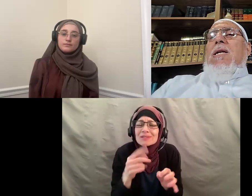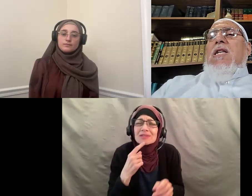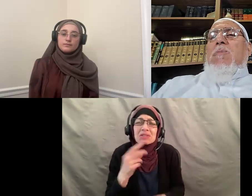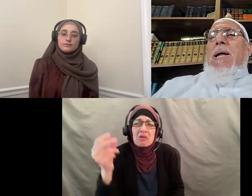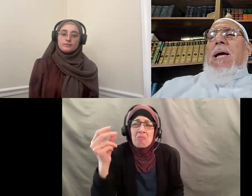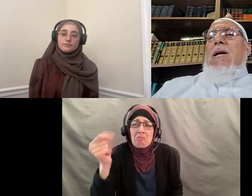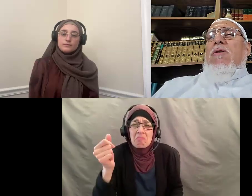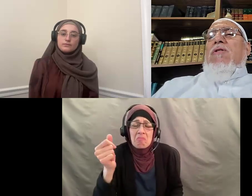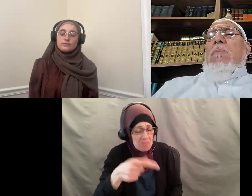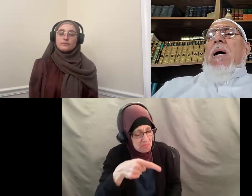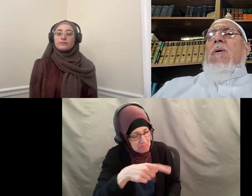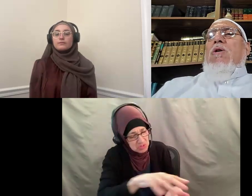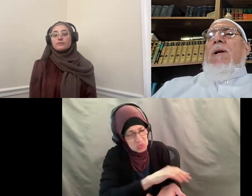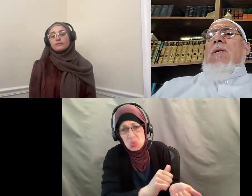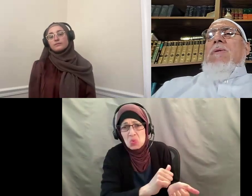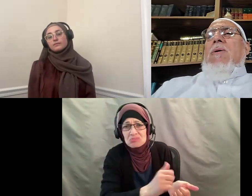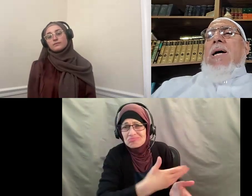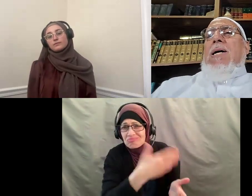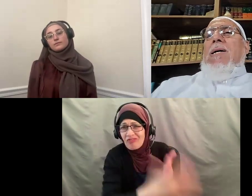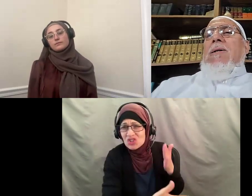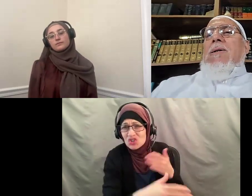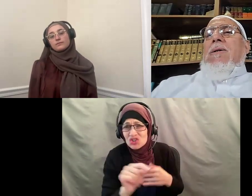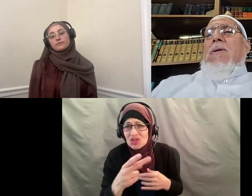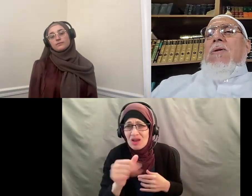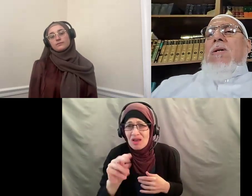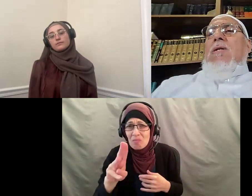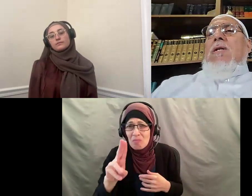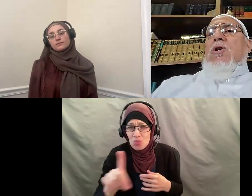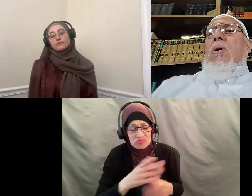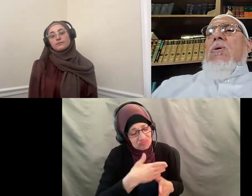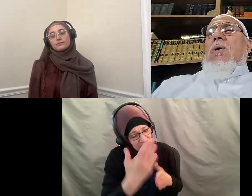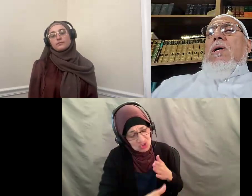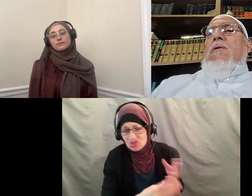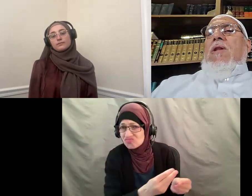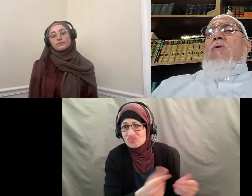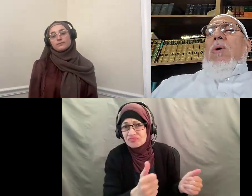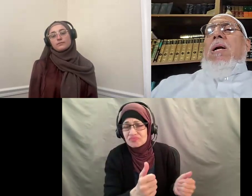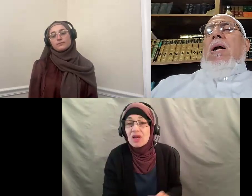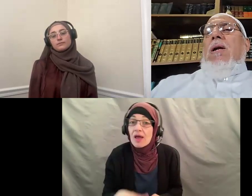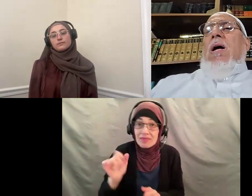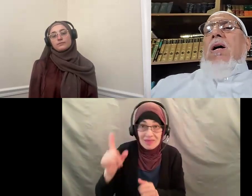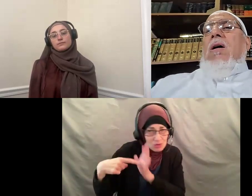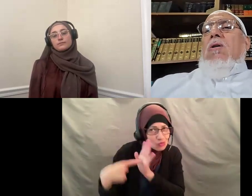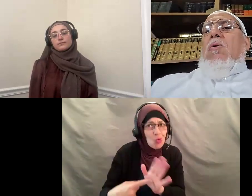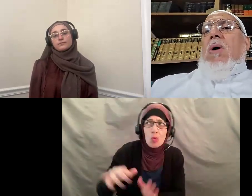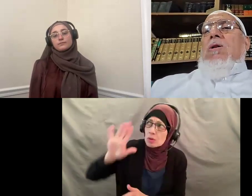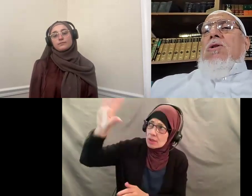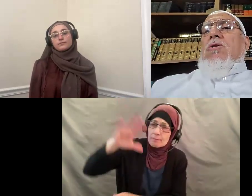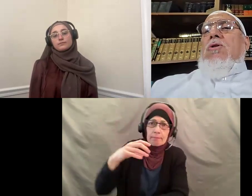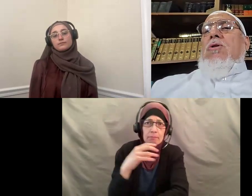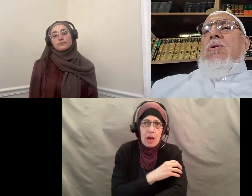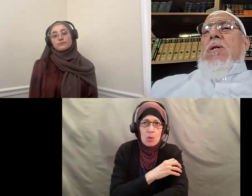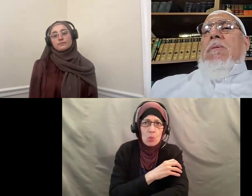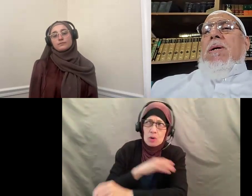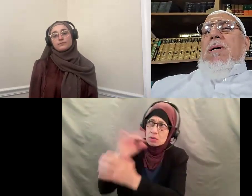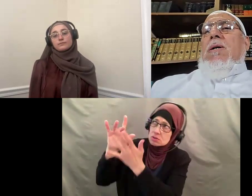This is the display of the power of Allah subhanahu wa ta'ala. This is a show that when Allah wants